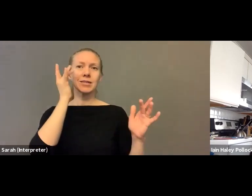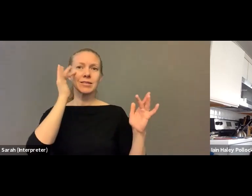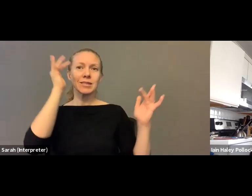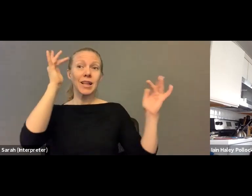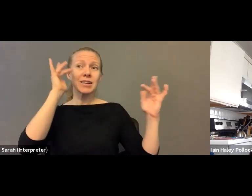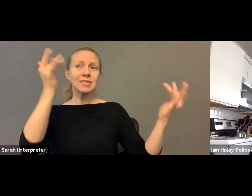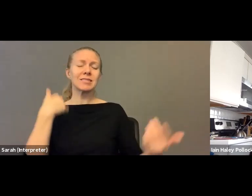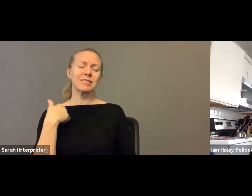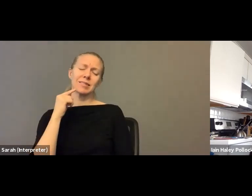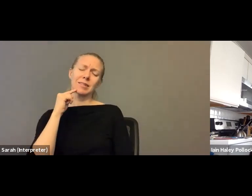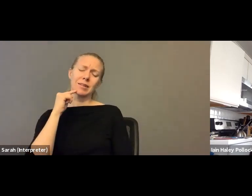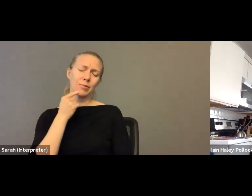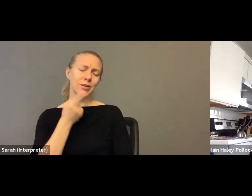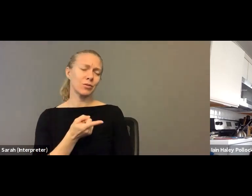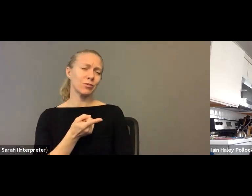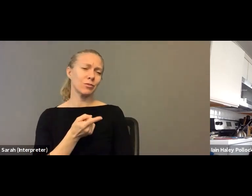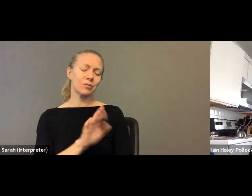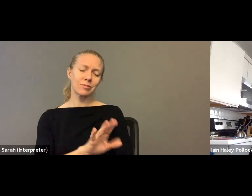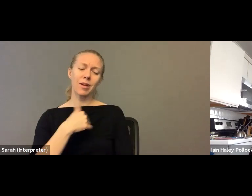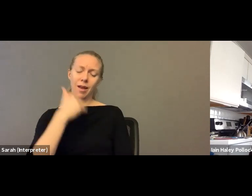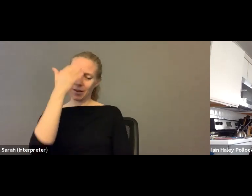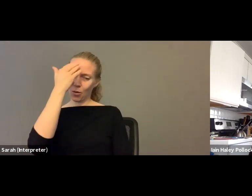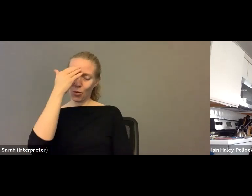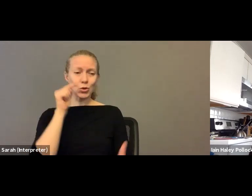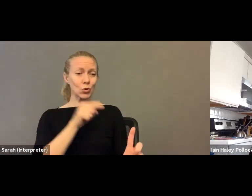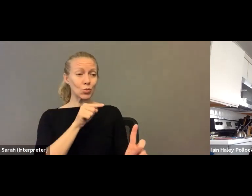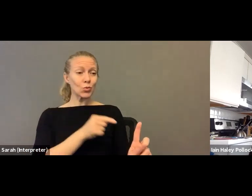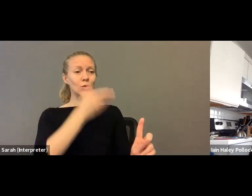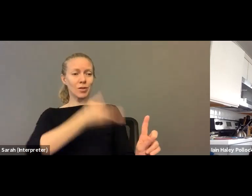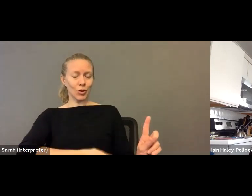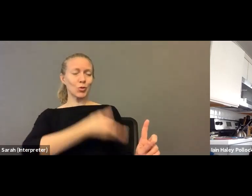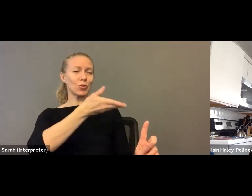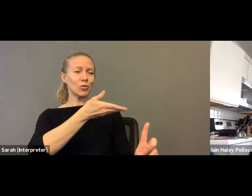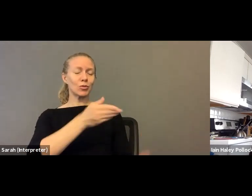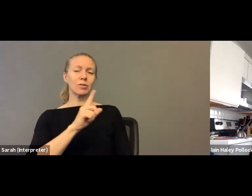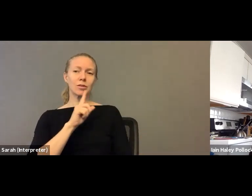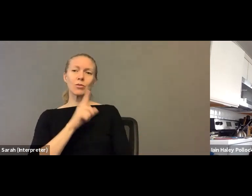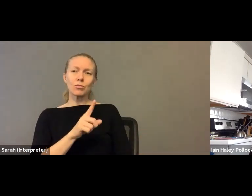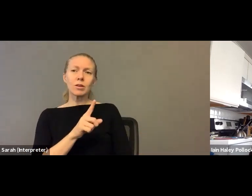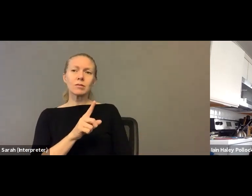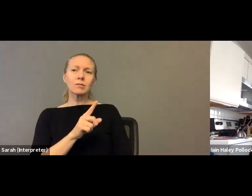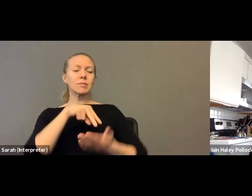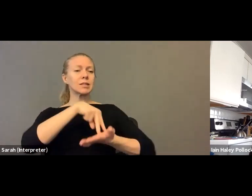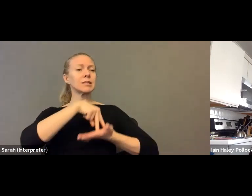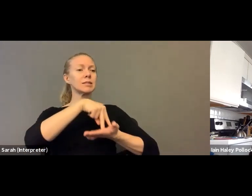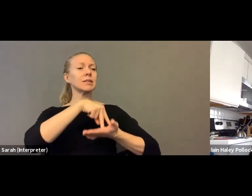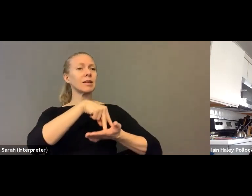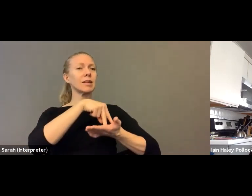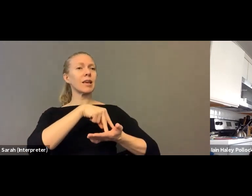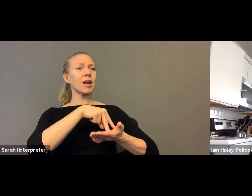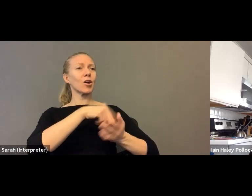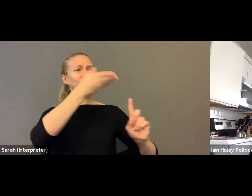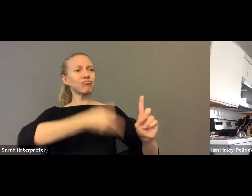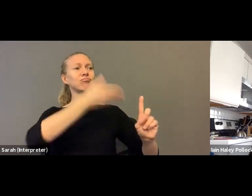I know, you are you, and real, standing there in the doorway, whether dead or whether